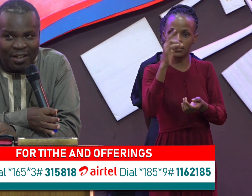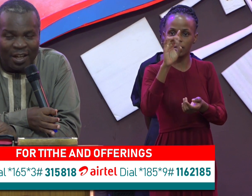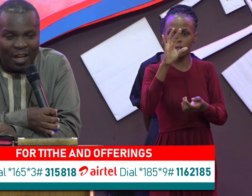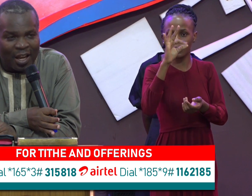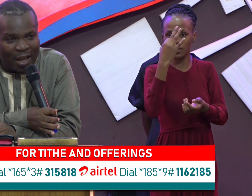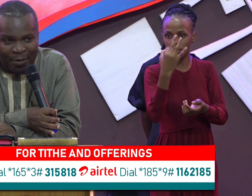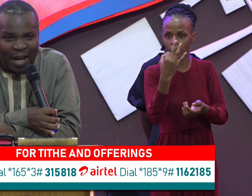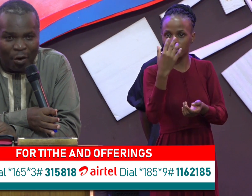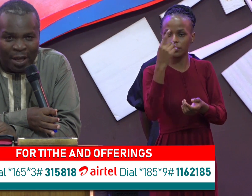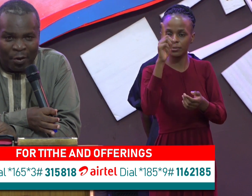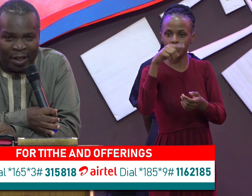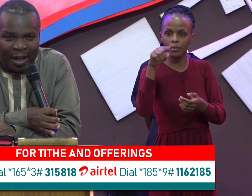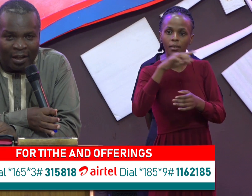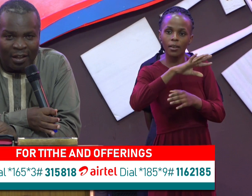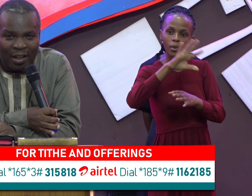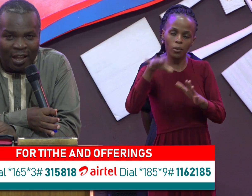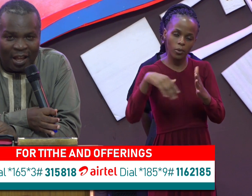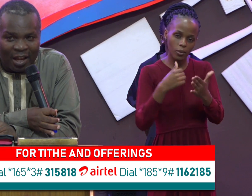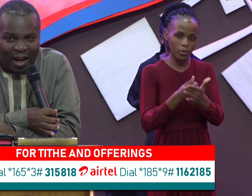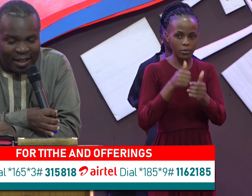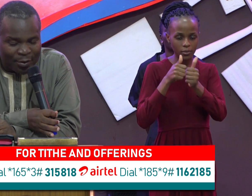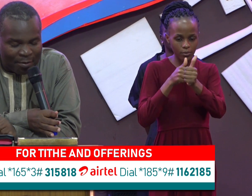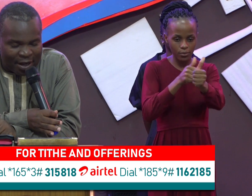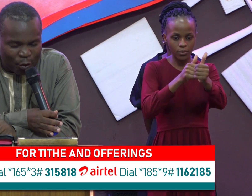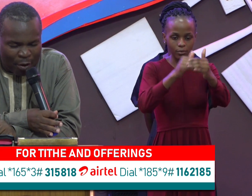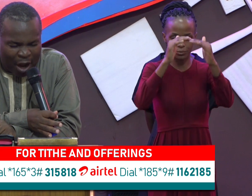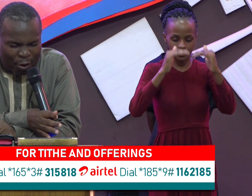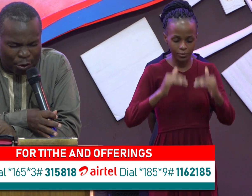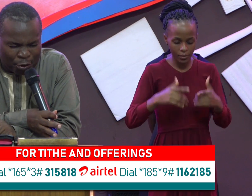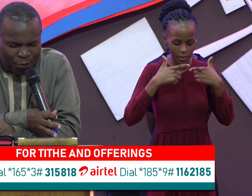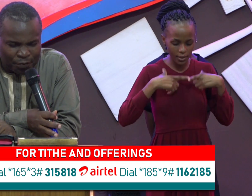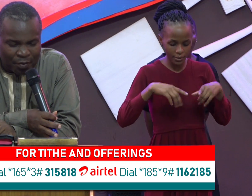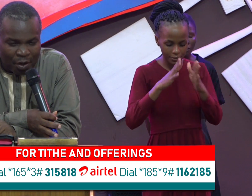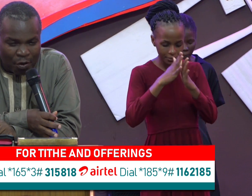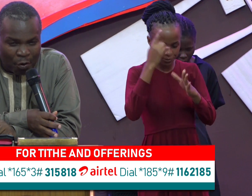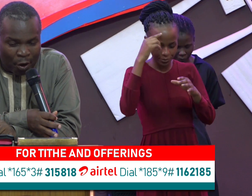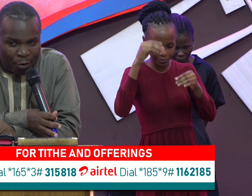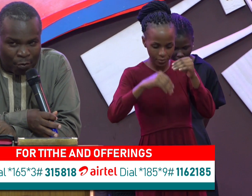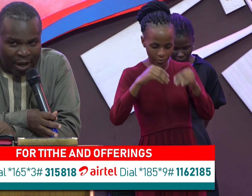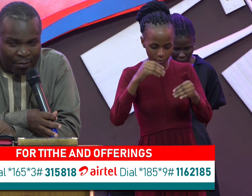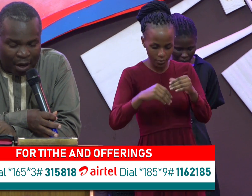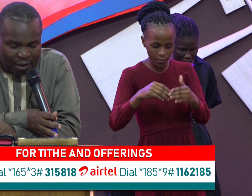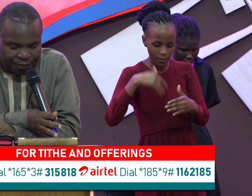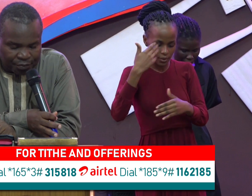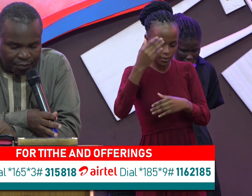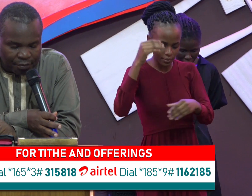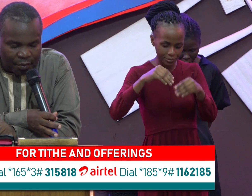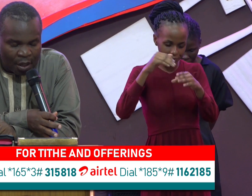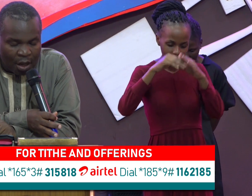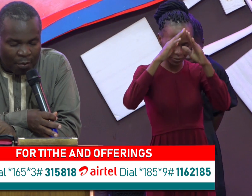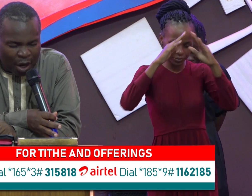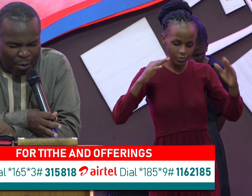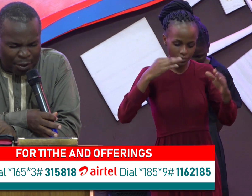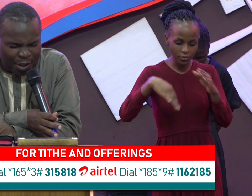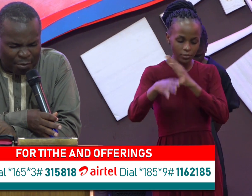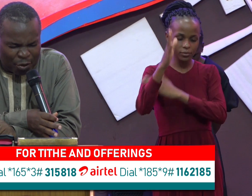*3#. *3#. Ebida ko bye yogerera. Then you can follow the prompts. Katusabire chuebwa yocho. Let us pray for the offering. Oweyo munyumba ya mkama. And we give in the house of the